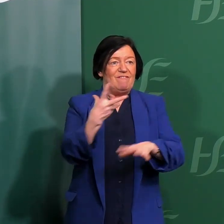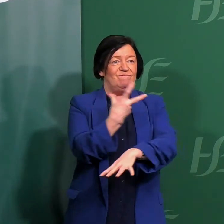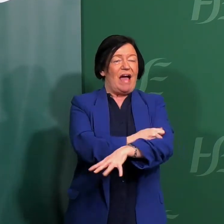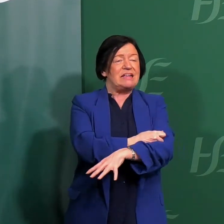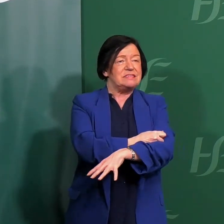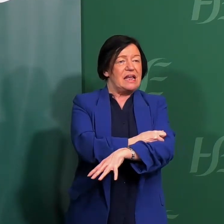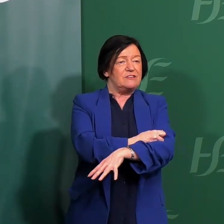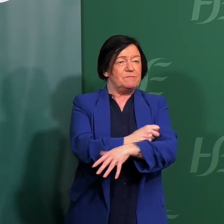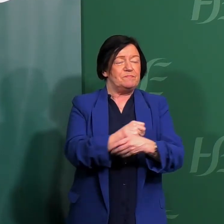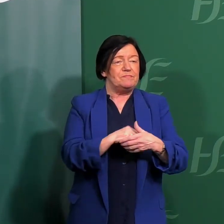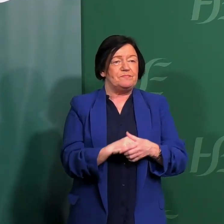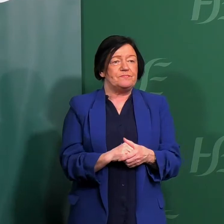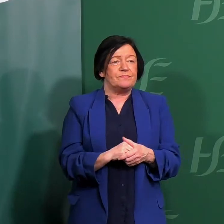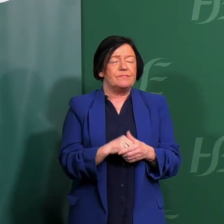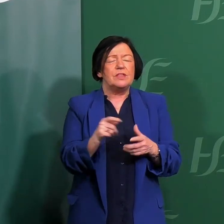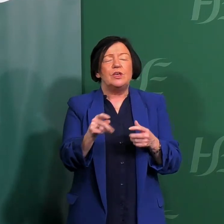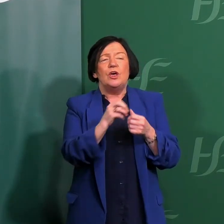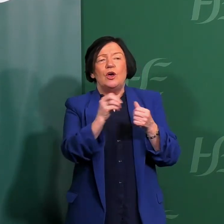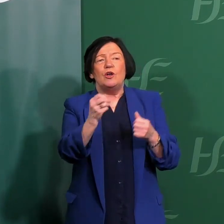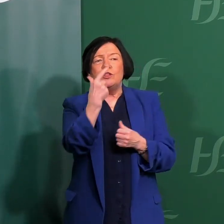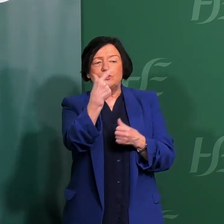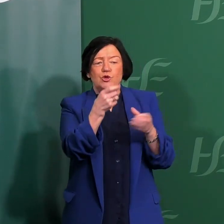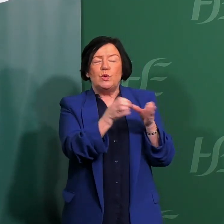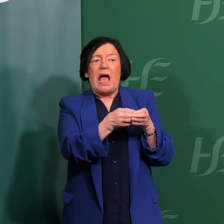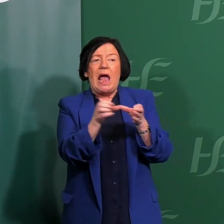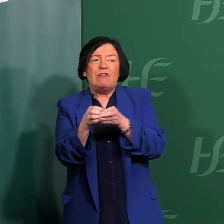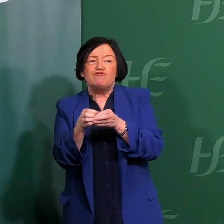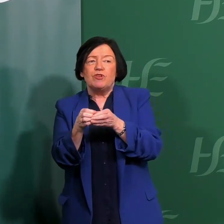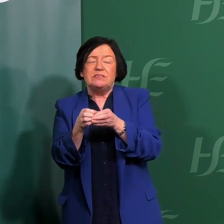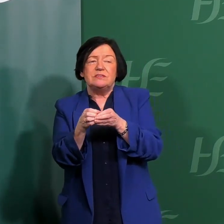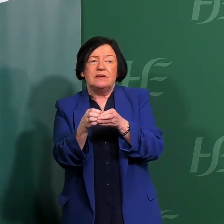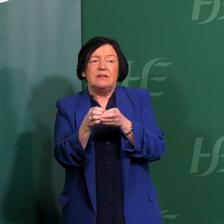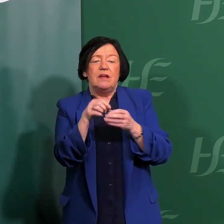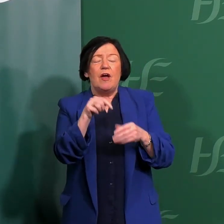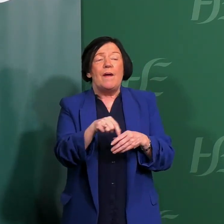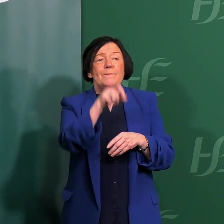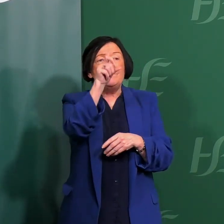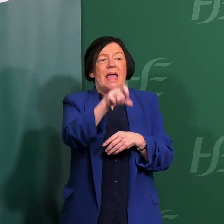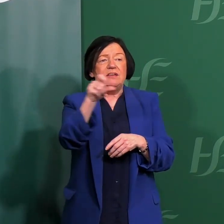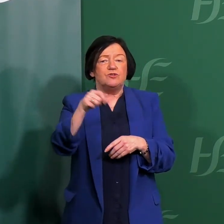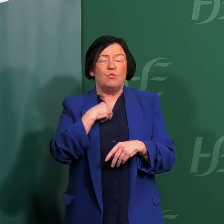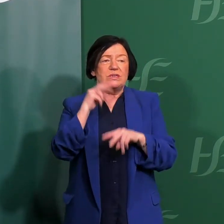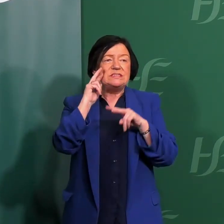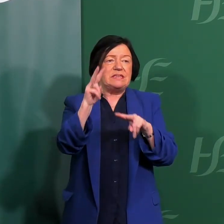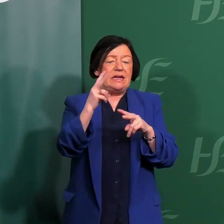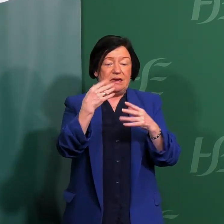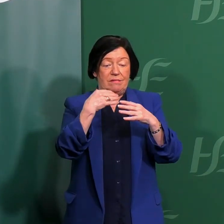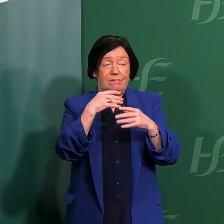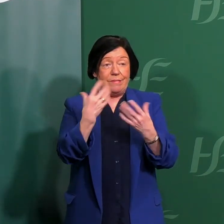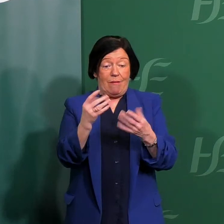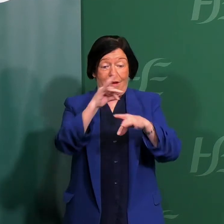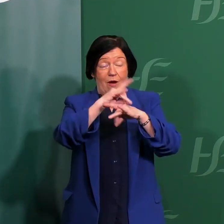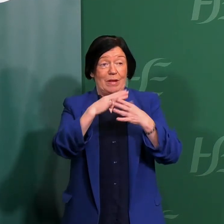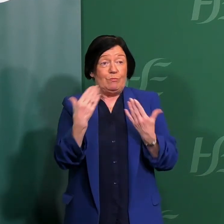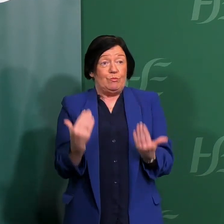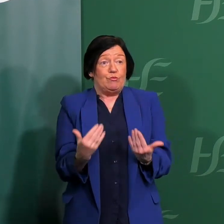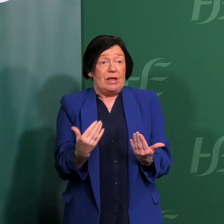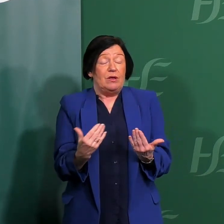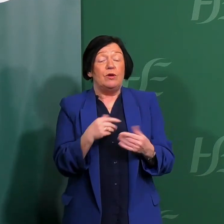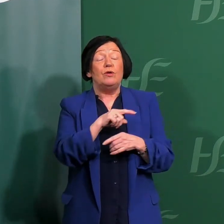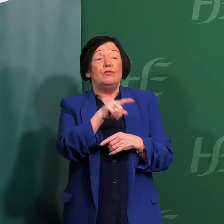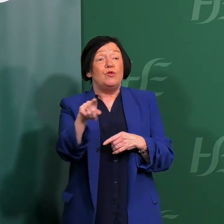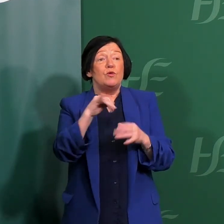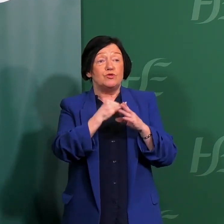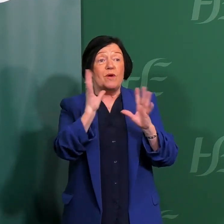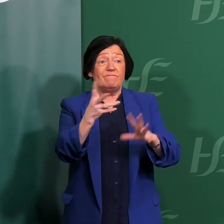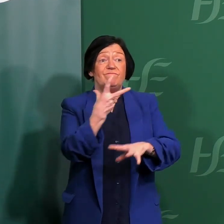vaccinated. The other two categories of patients that we are seeing admitted at present are those who